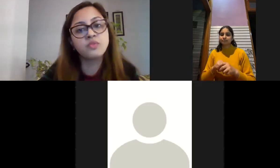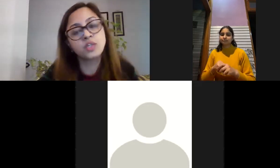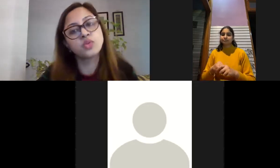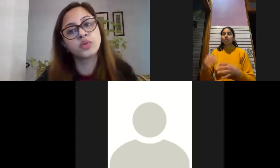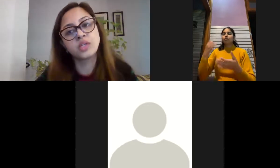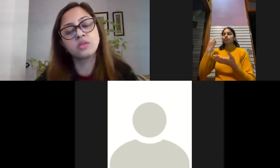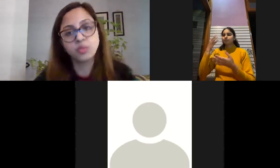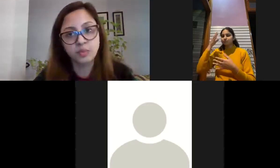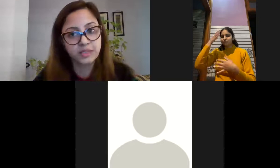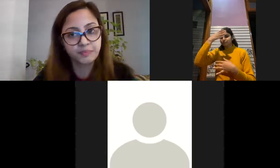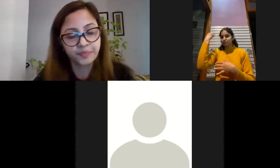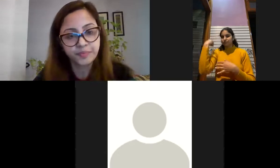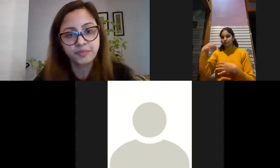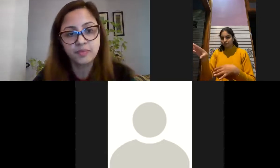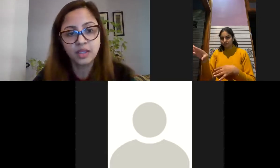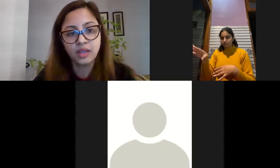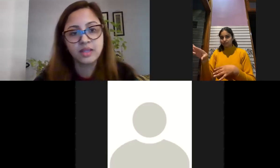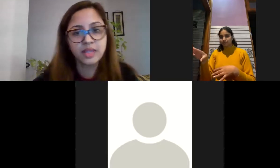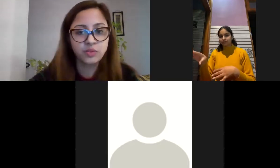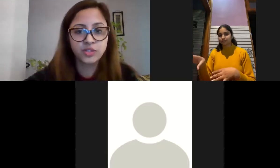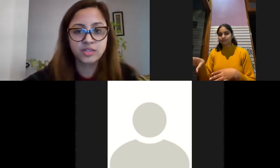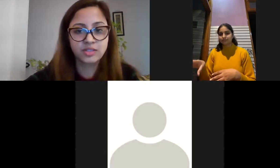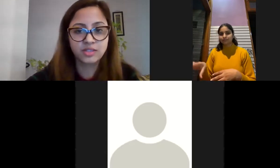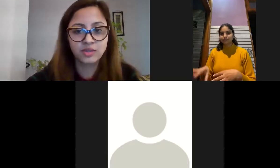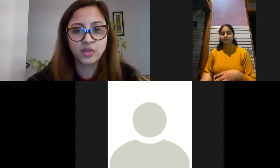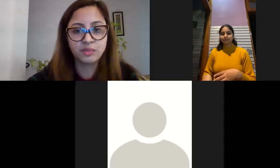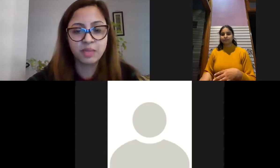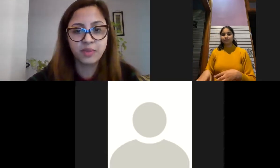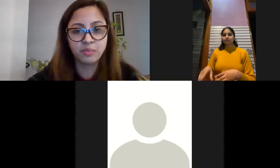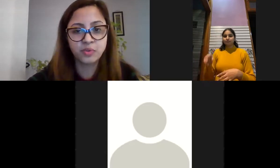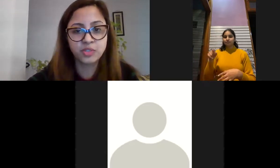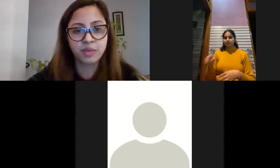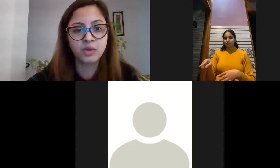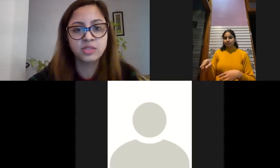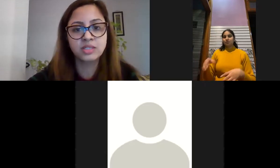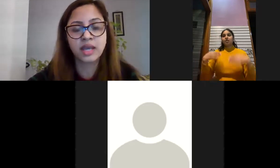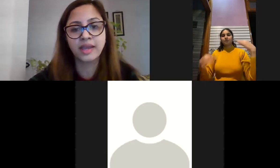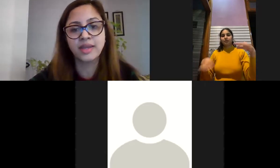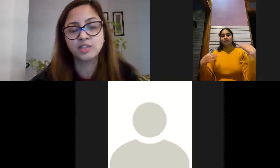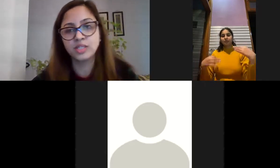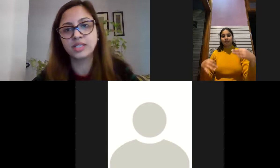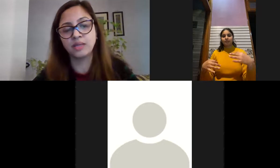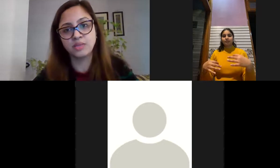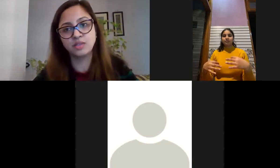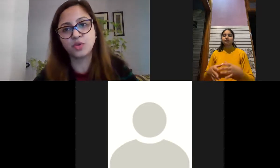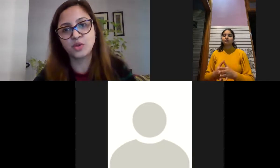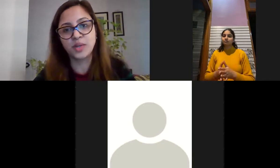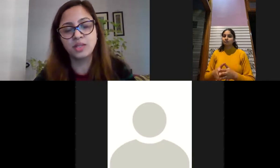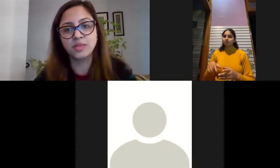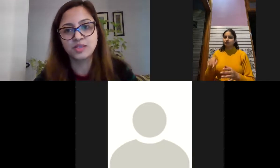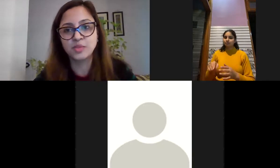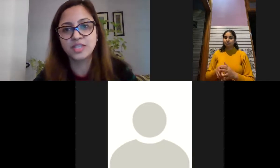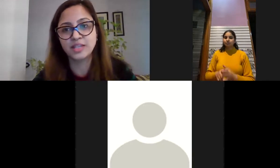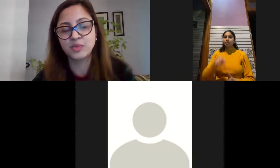forgiving Victorian woman. That was what my paper was about, and I had actually timed it for